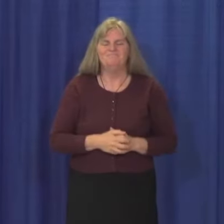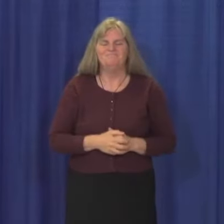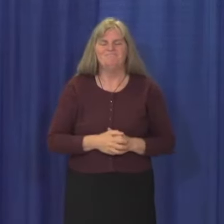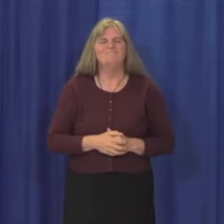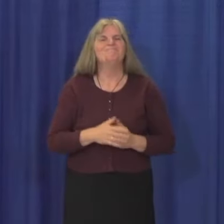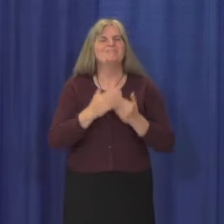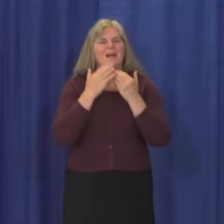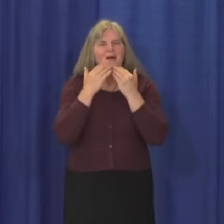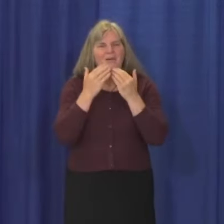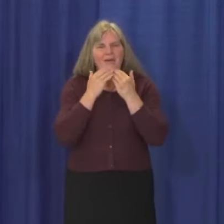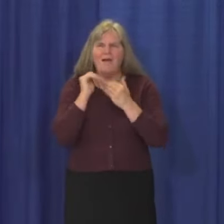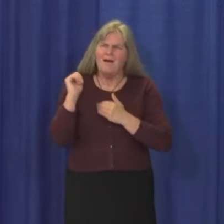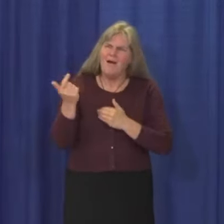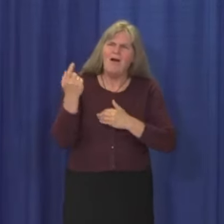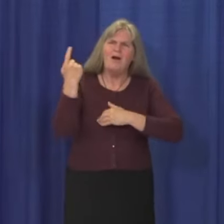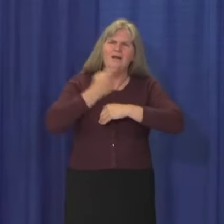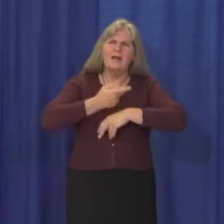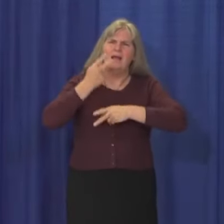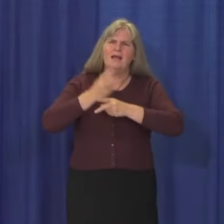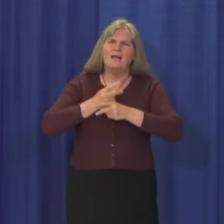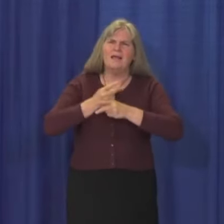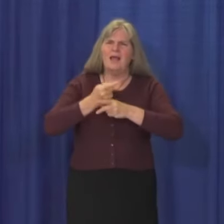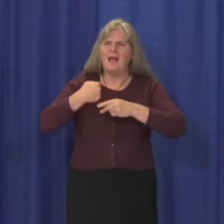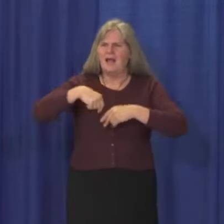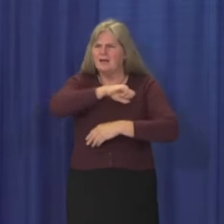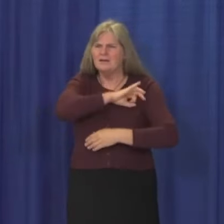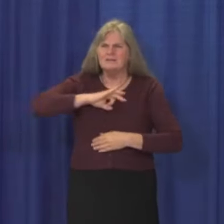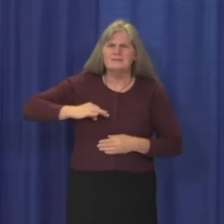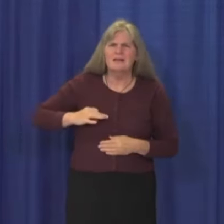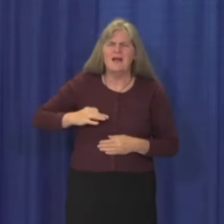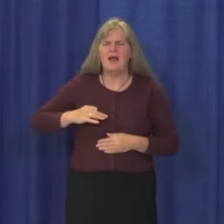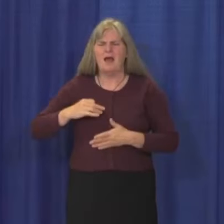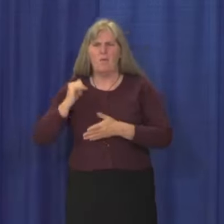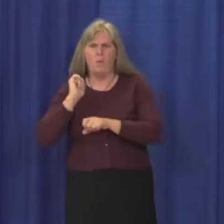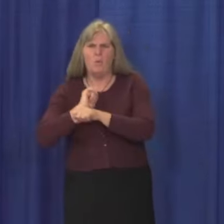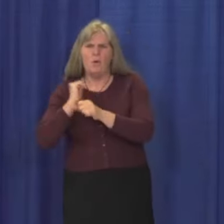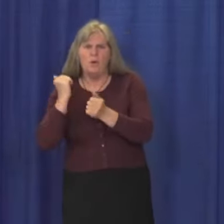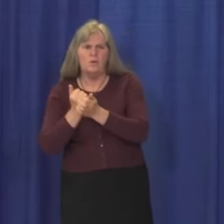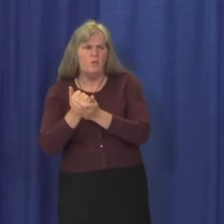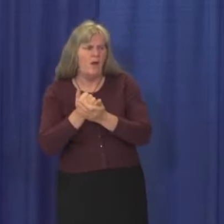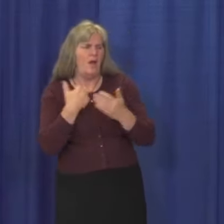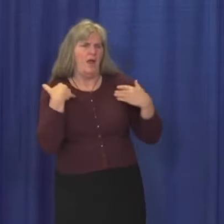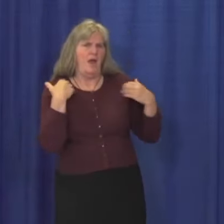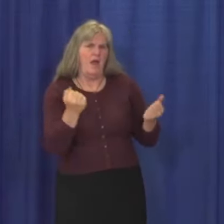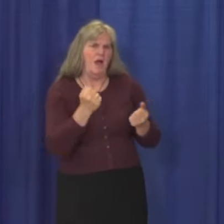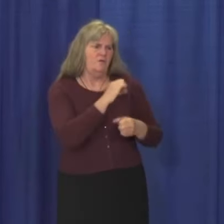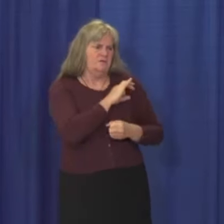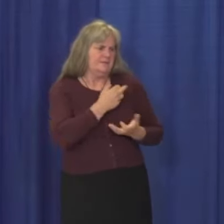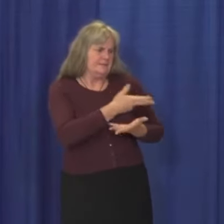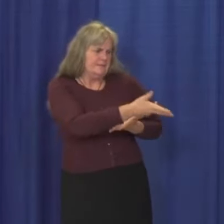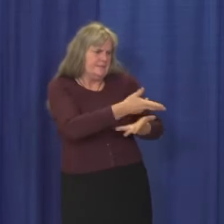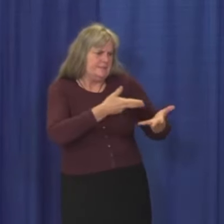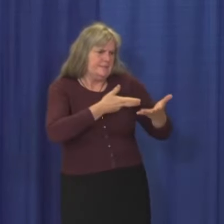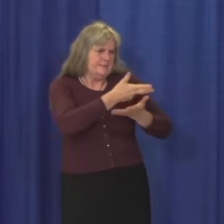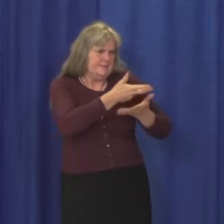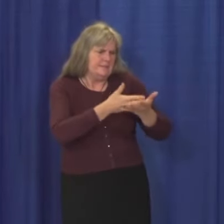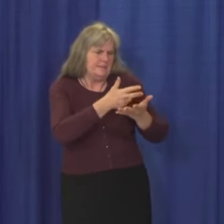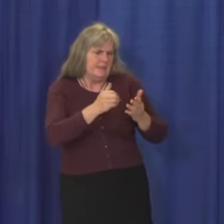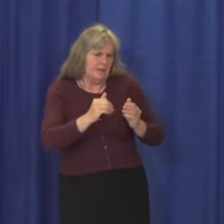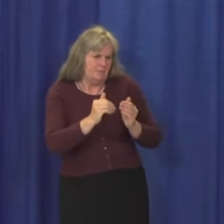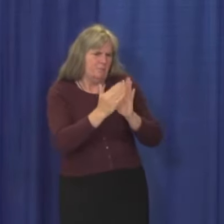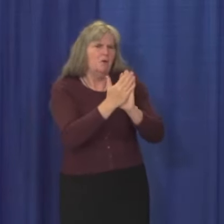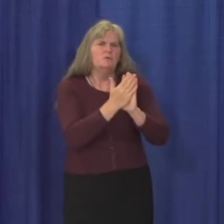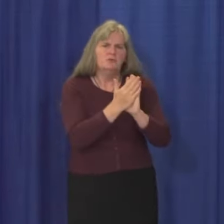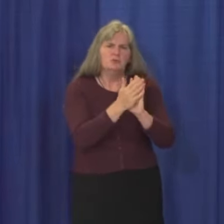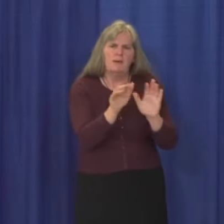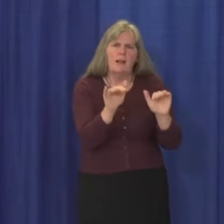thank all of the daycare operators for working with our public health officials over the last few weeks to address the spread. Thank you